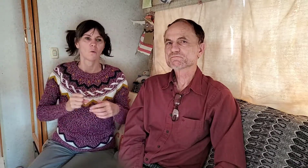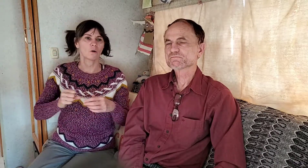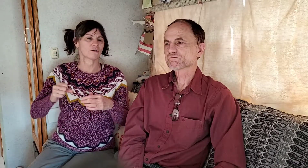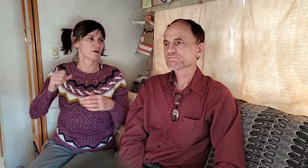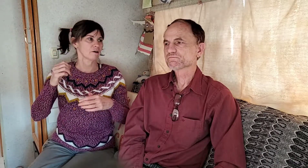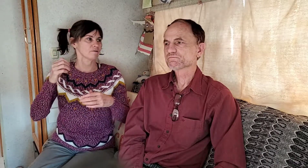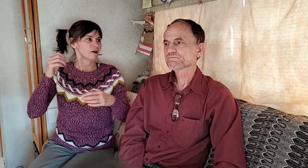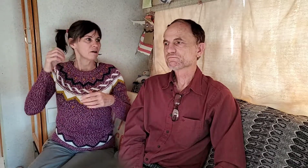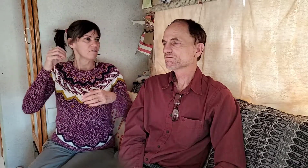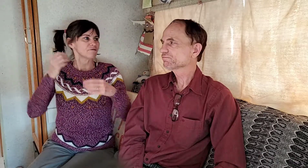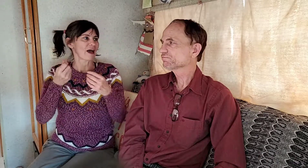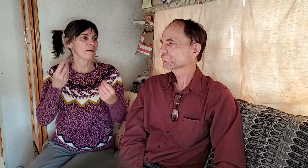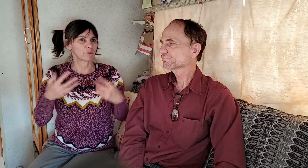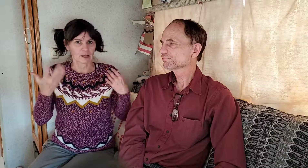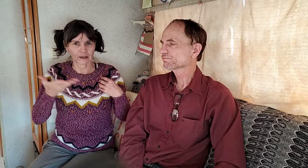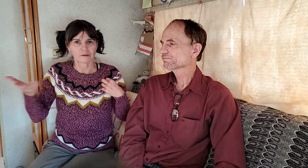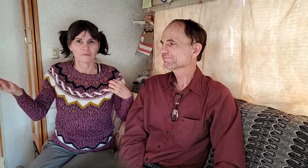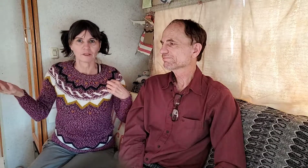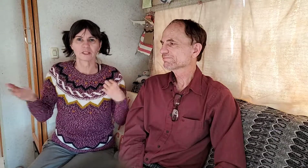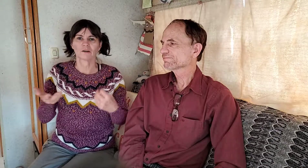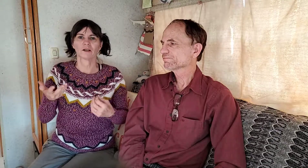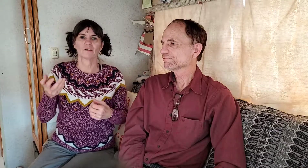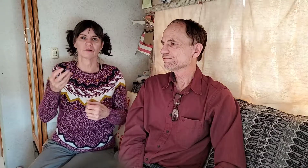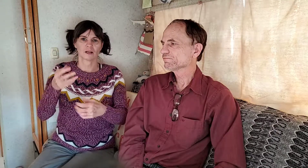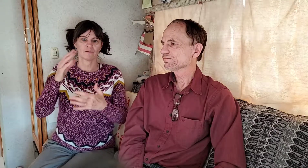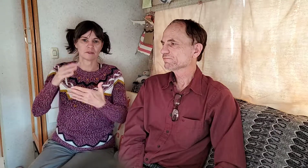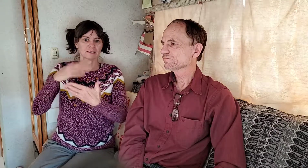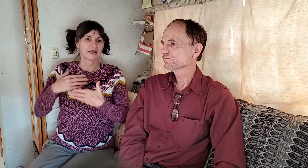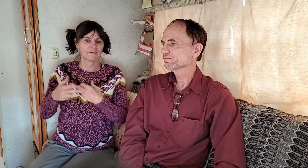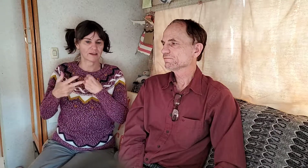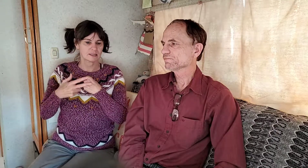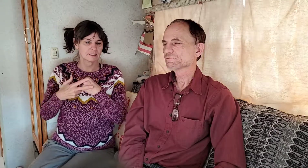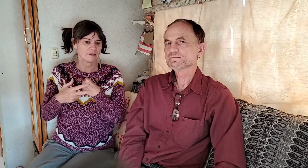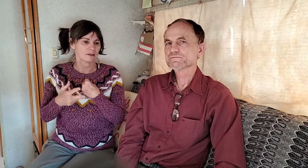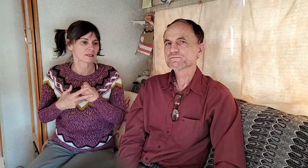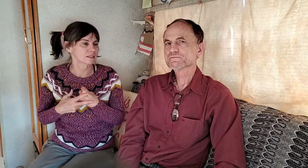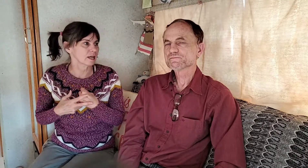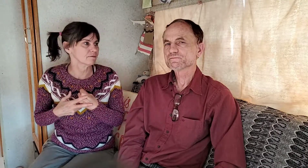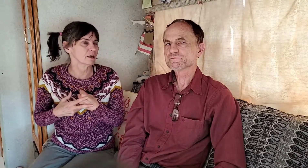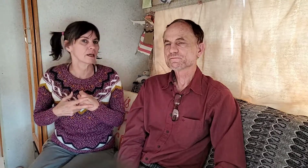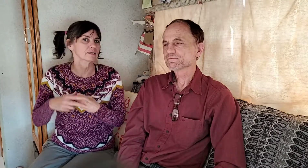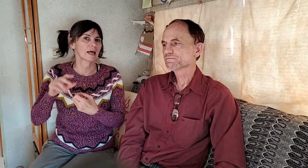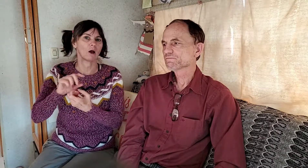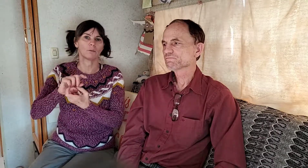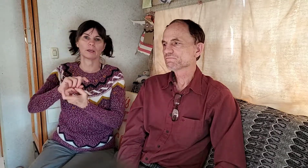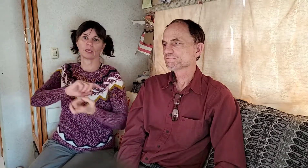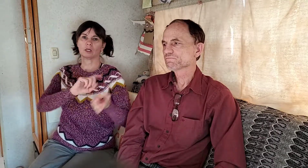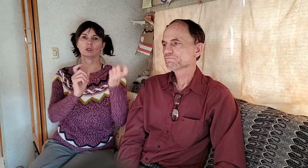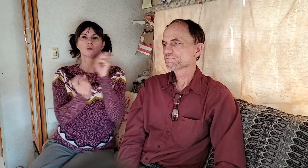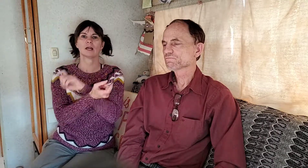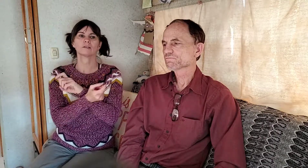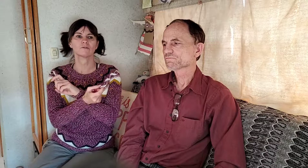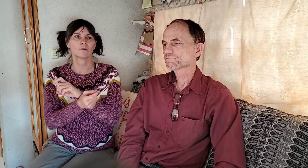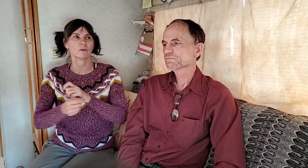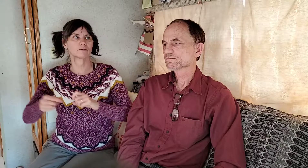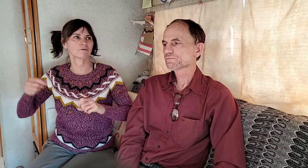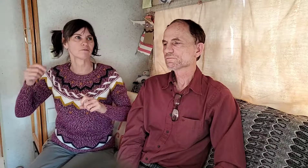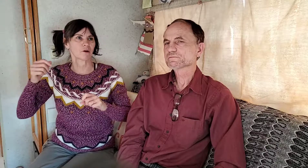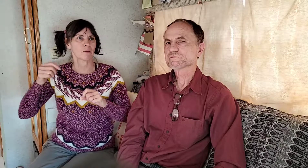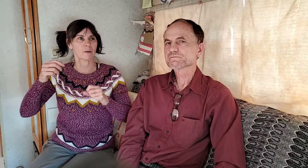worth of fabric materials that I've been saving is now being transformed from, I was